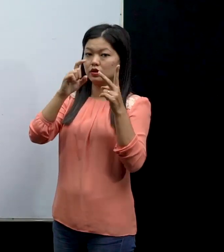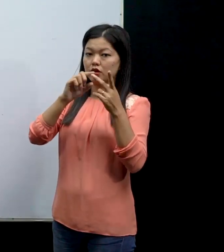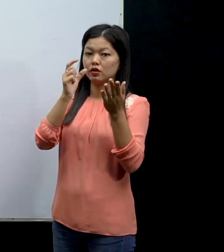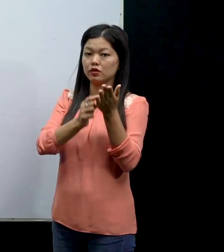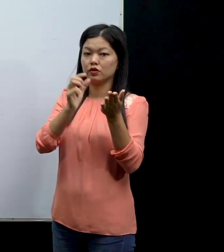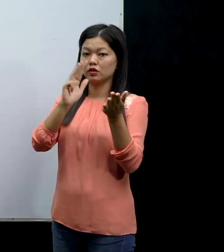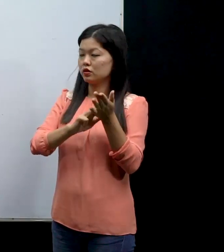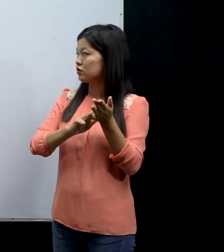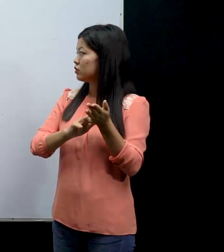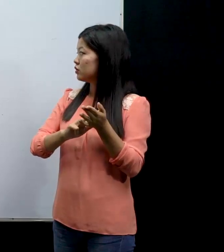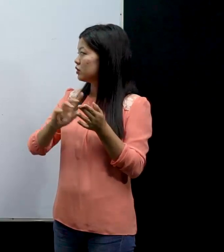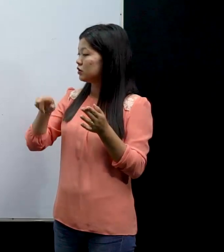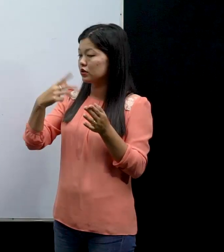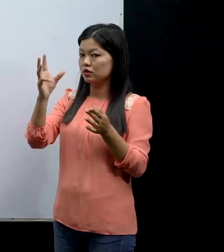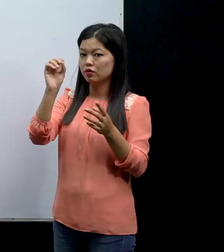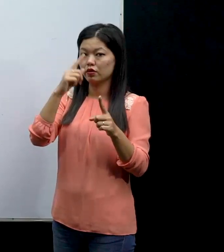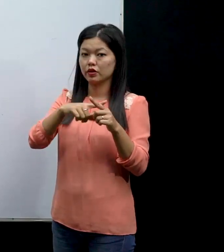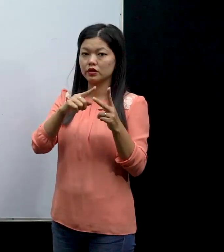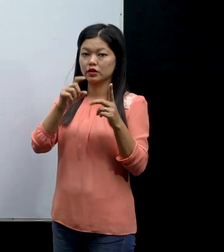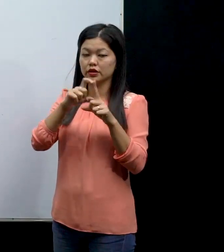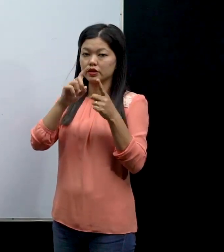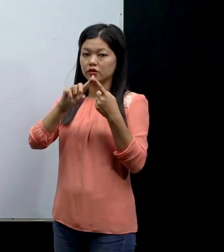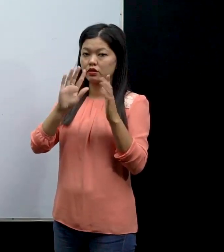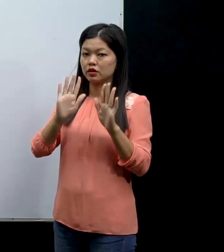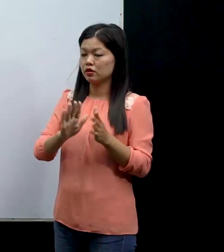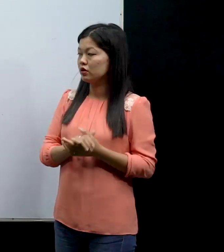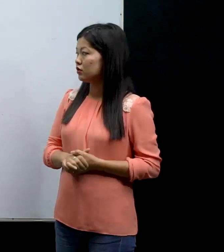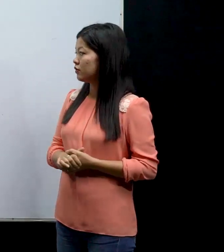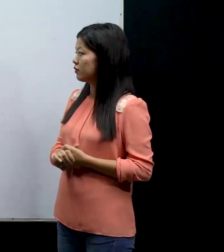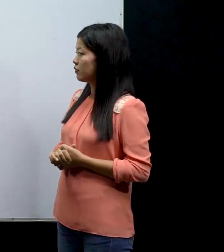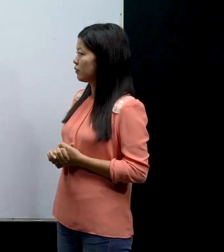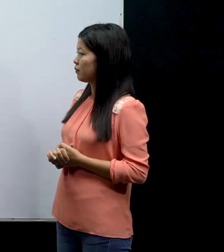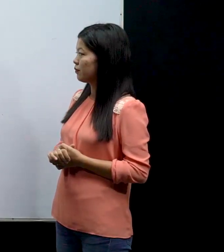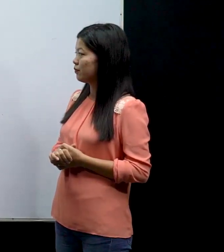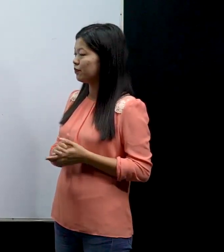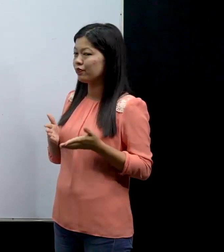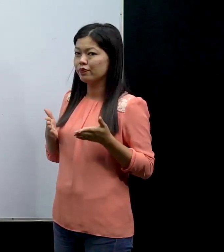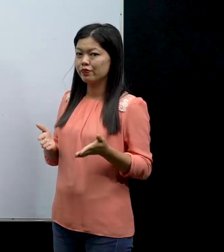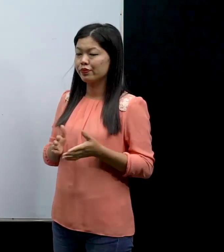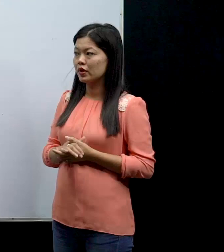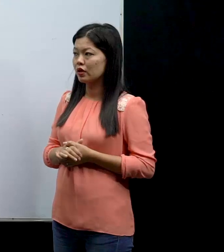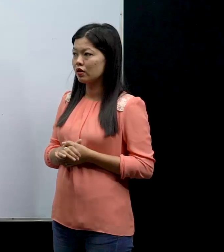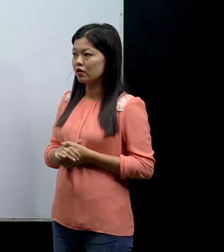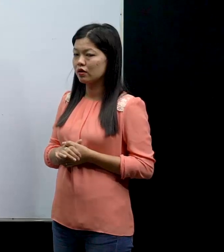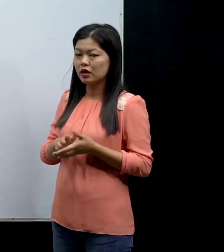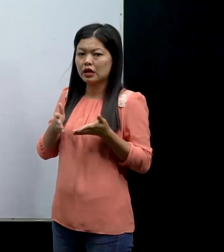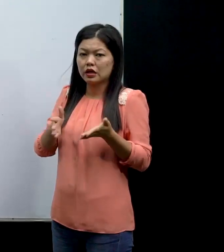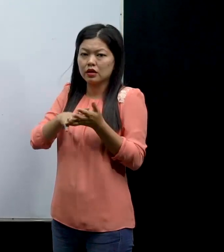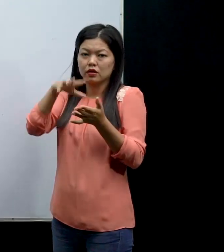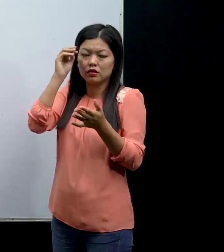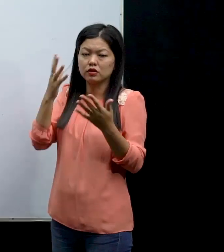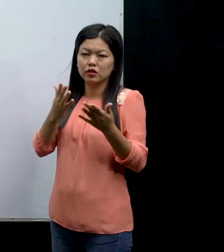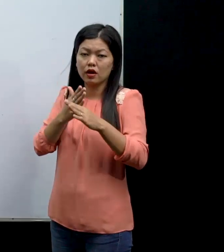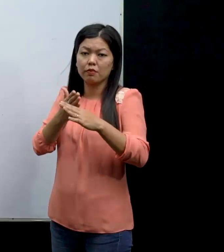oxide. Clear? Sodium oxide. Now, just know what we have learned. We